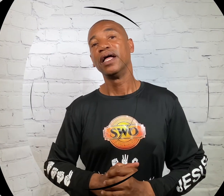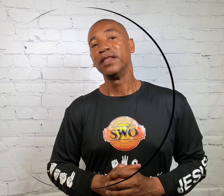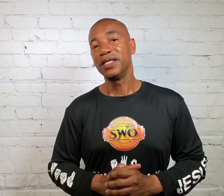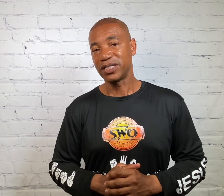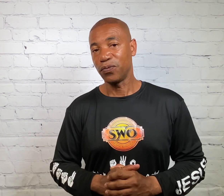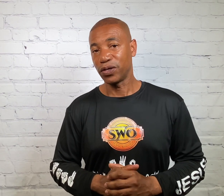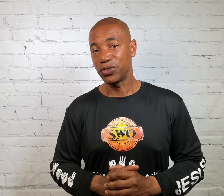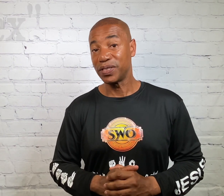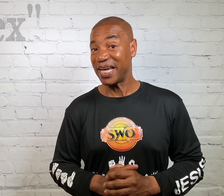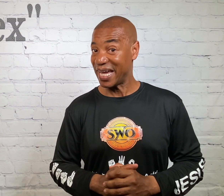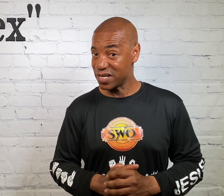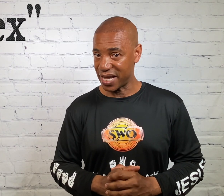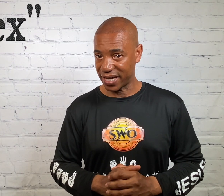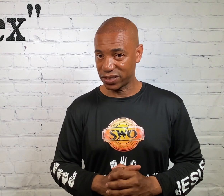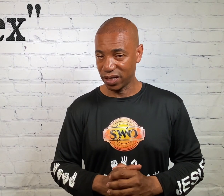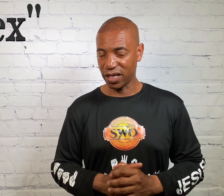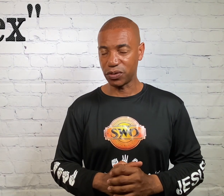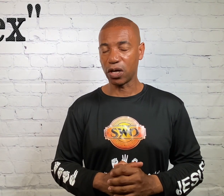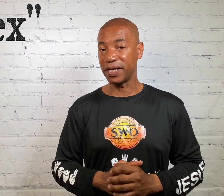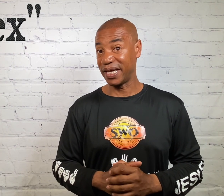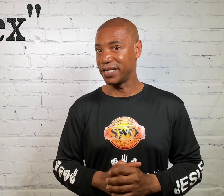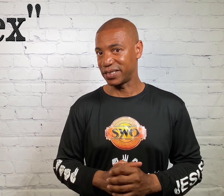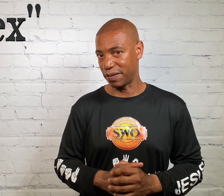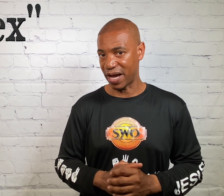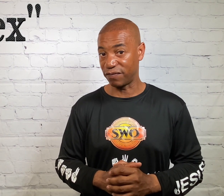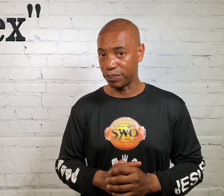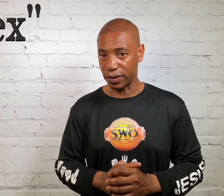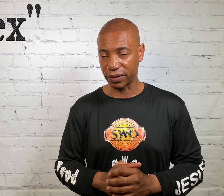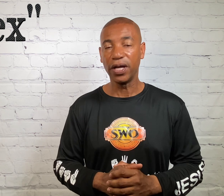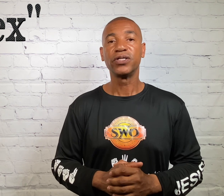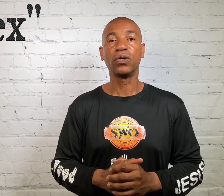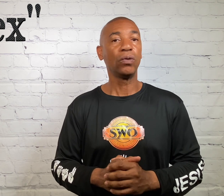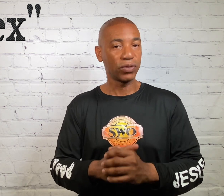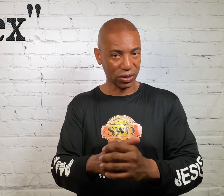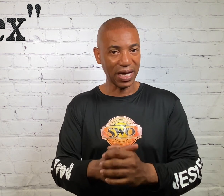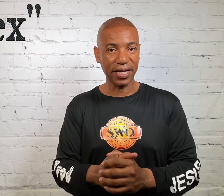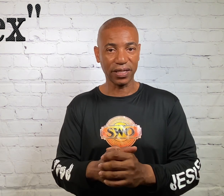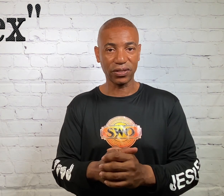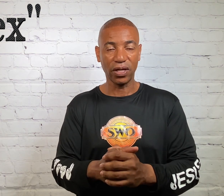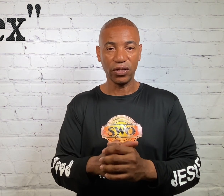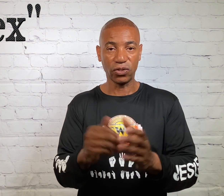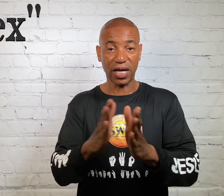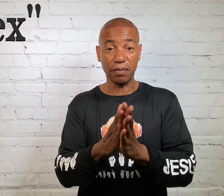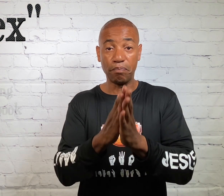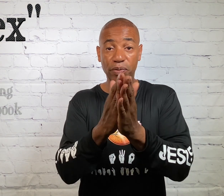The next sign we're going to do is index, and I'm talking about the index at the back of a book. So to sign this, you sign